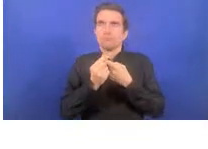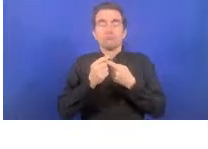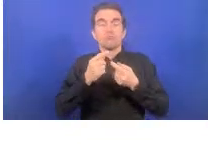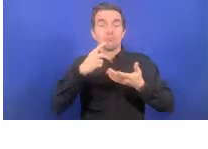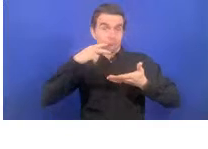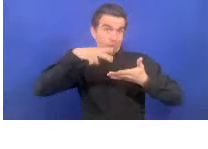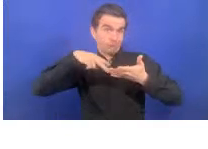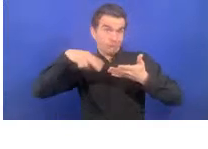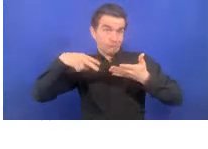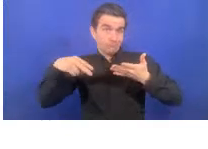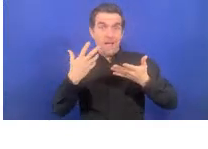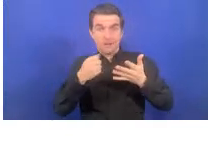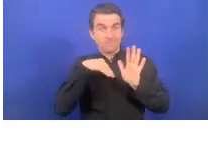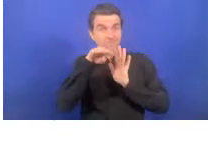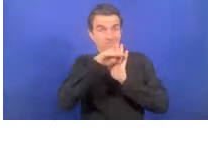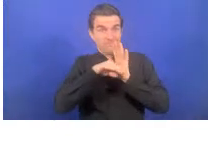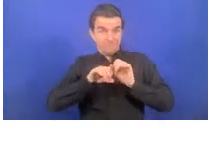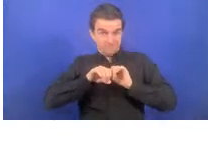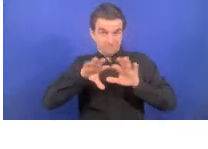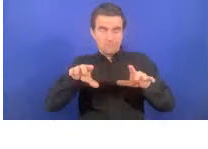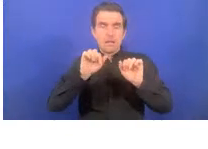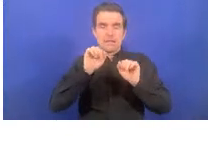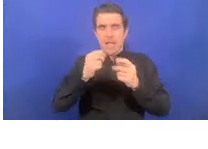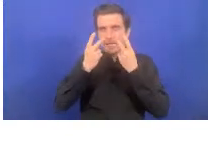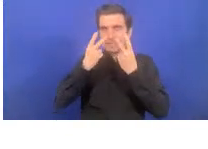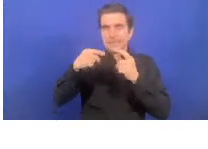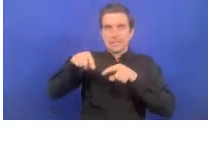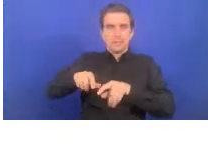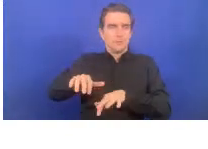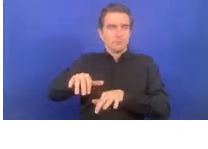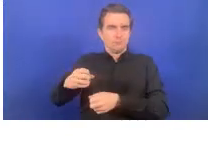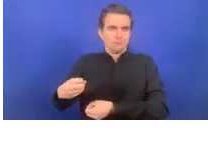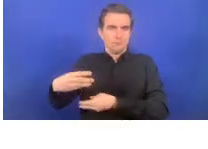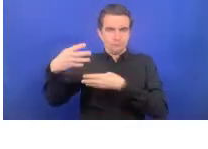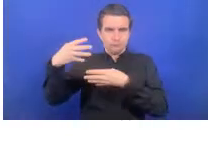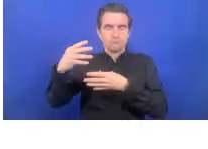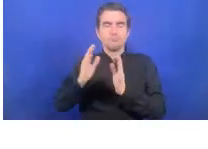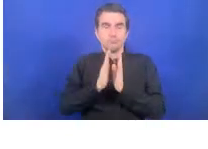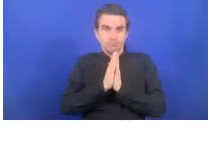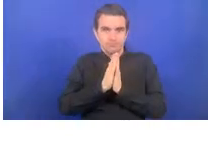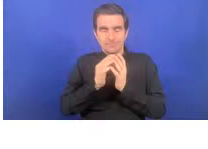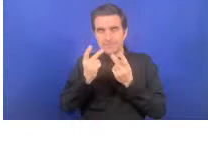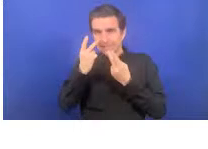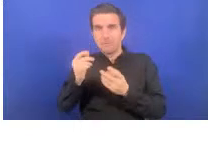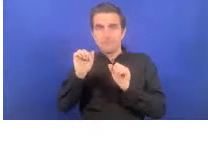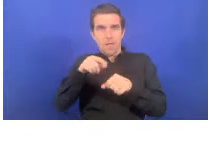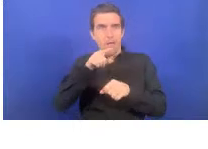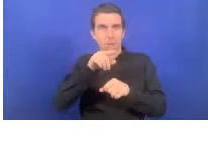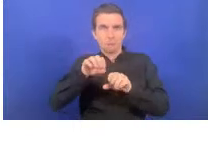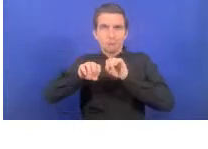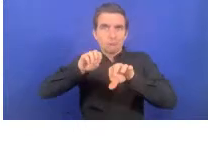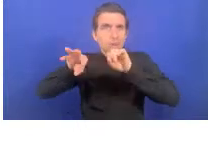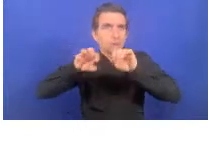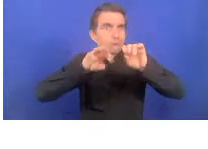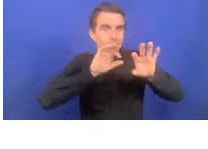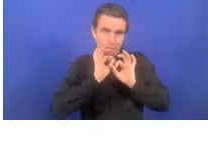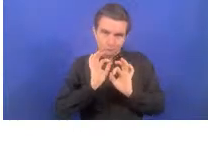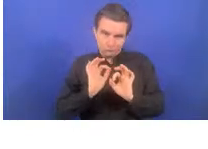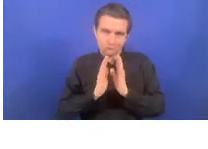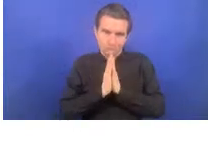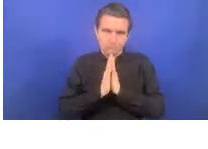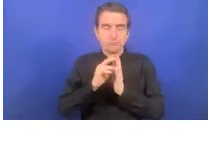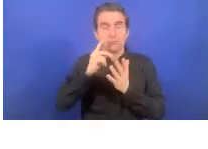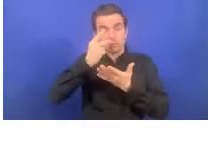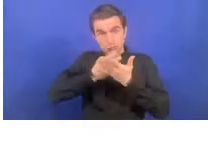them. The Ministry of Tourism in Brazil has translated them to Portuguese and circulated them to many